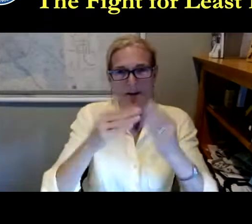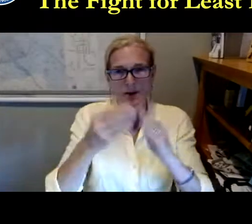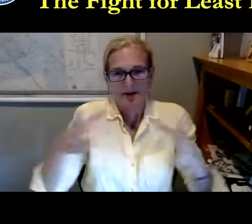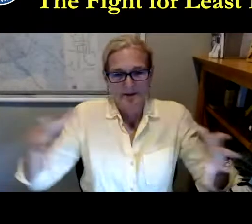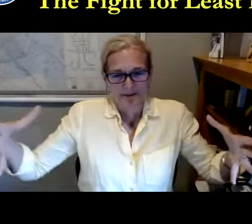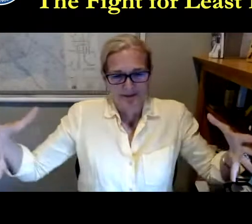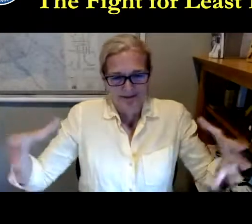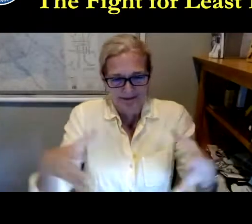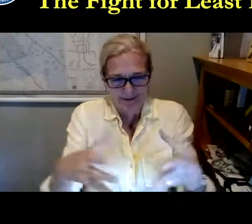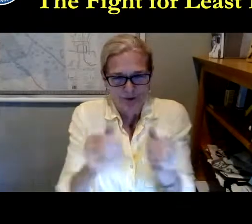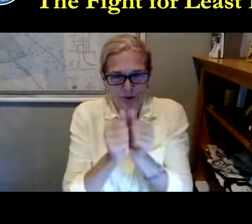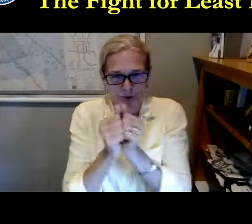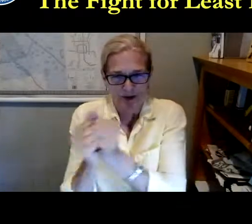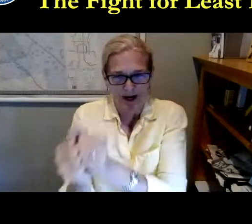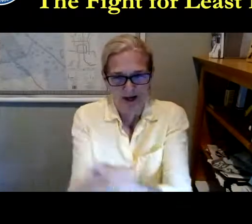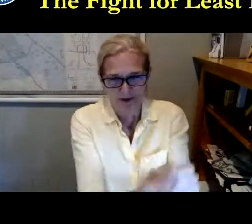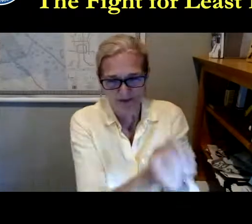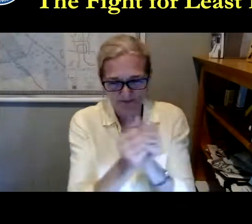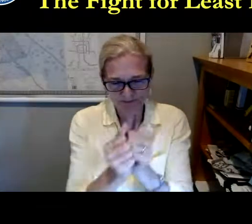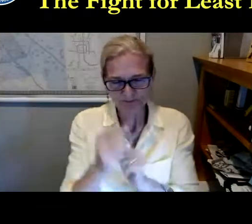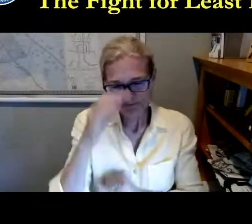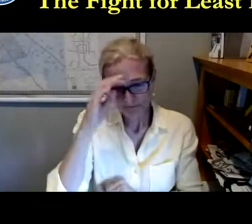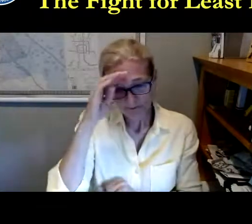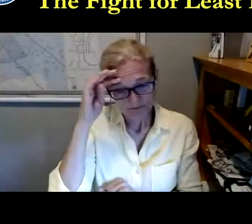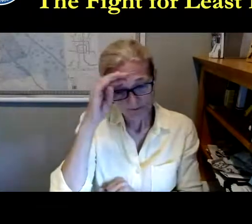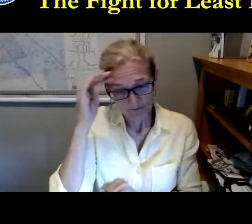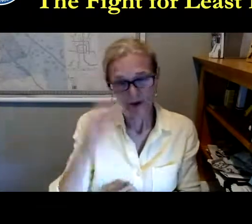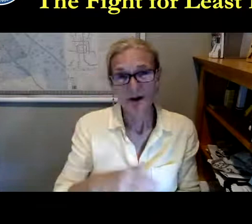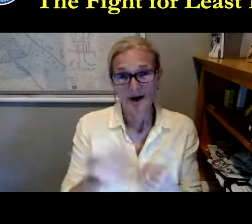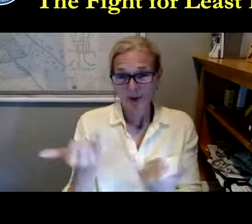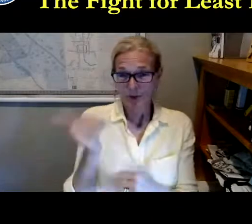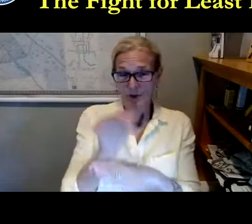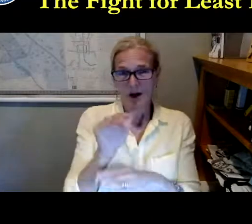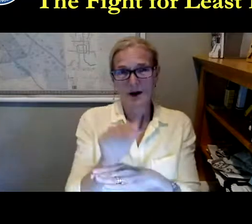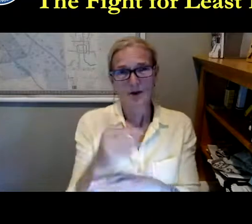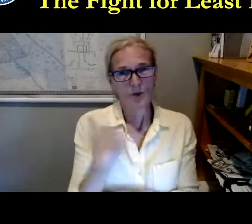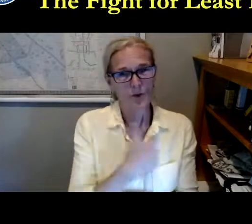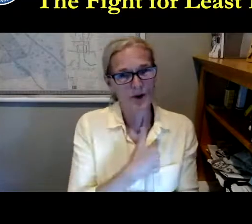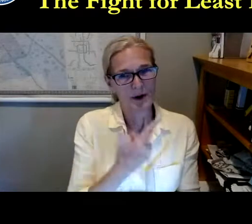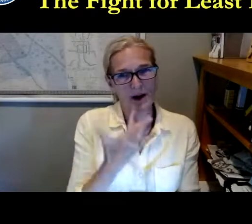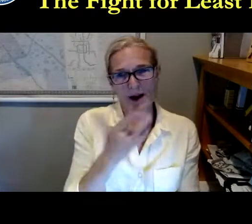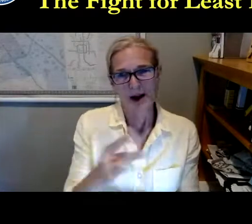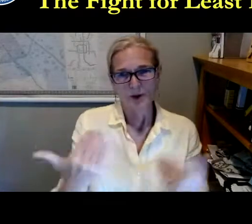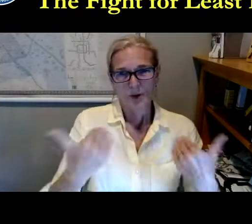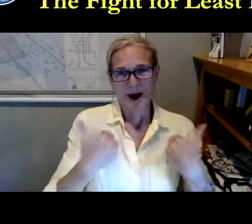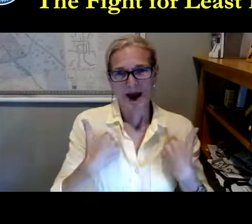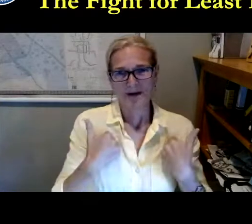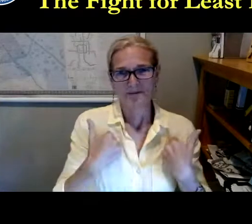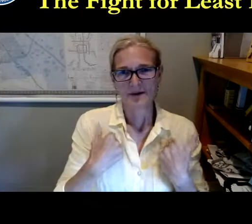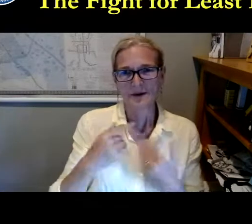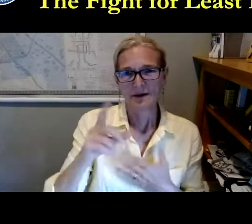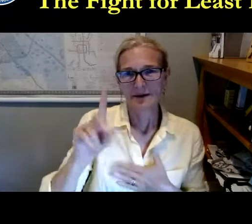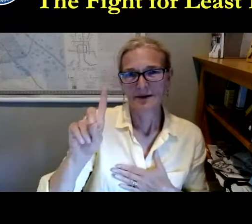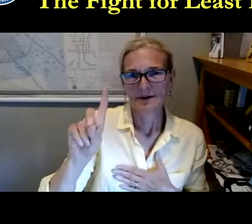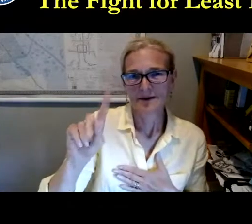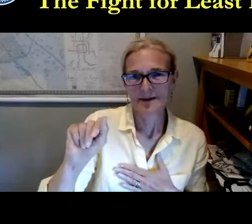The CAD platform is to bring the community together.